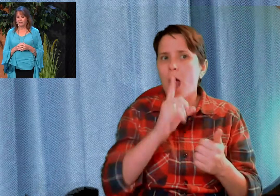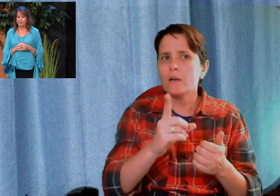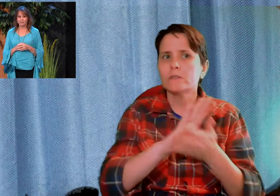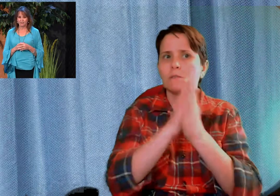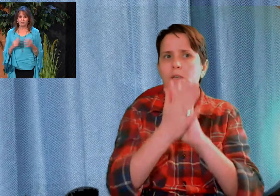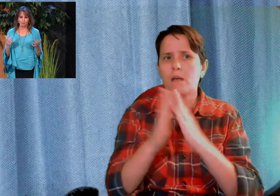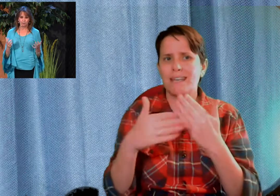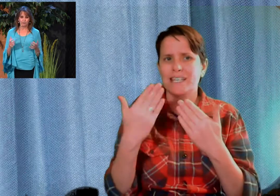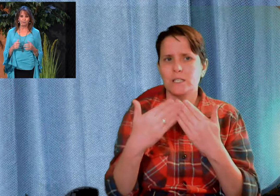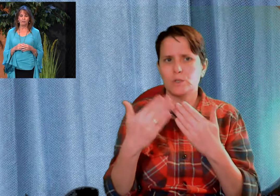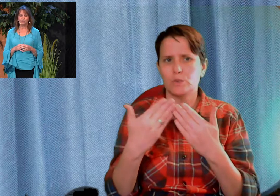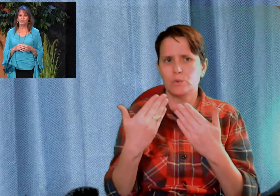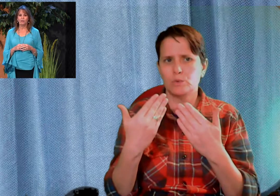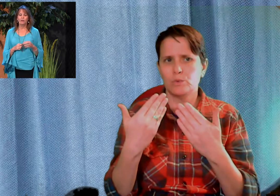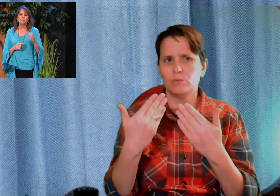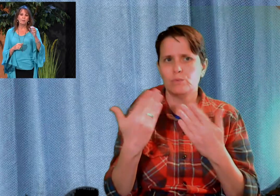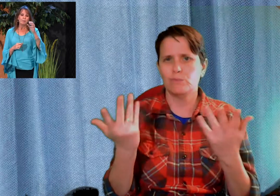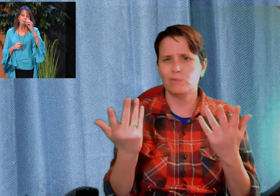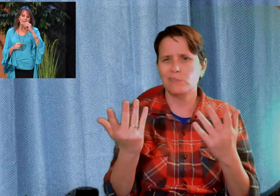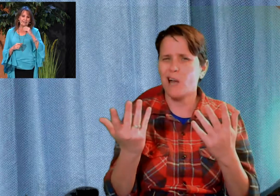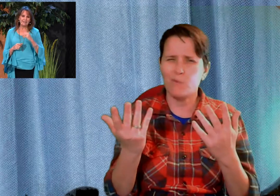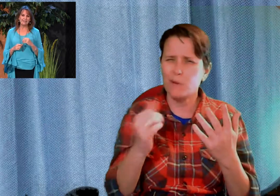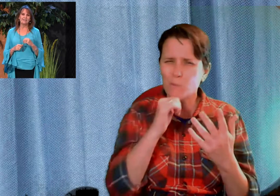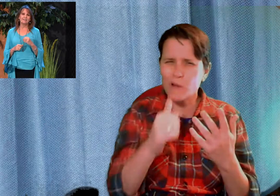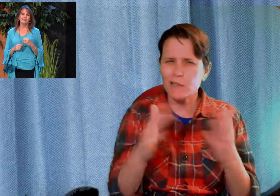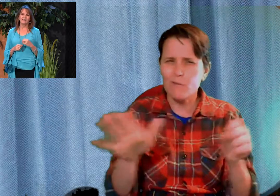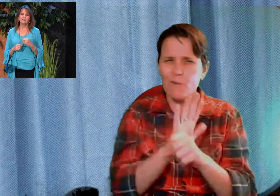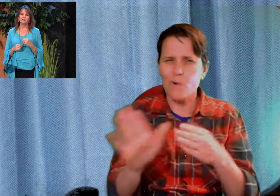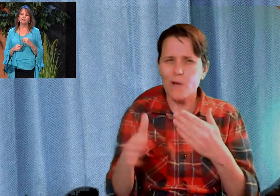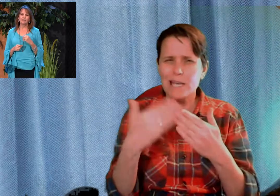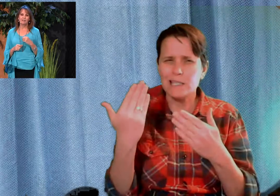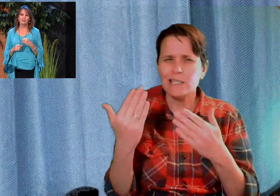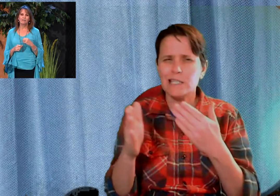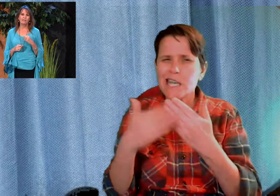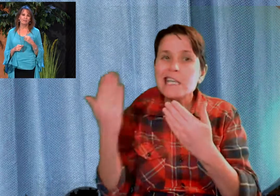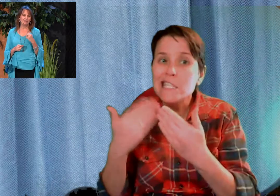was not proven to be true. But the ease that I found